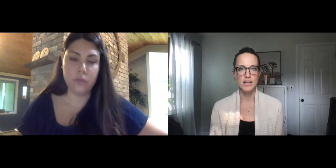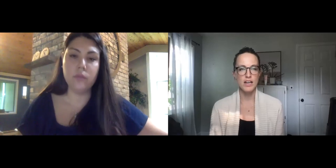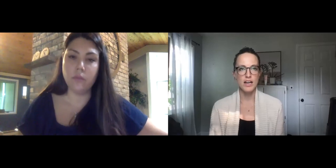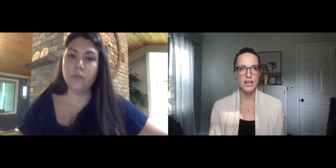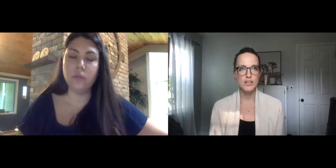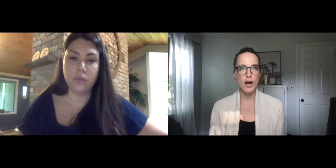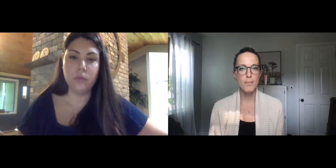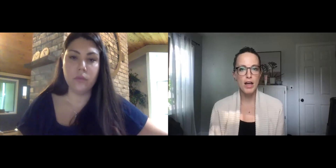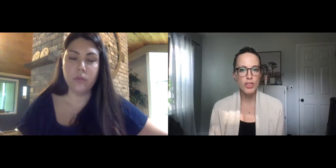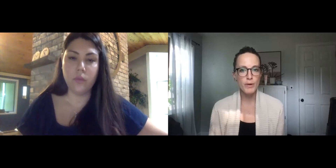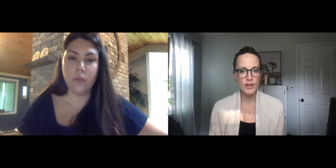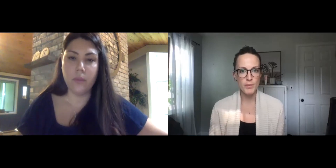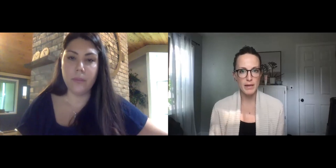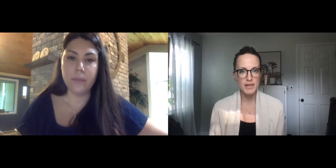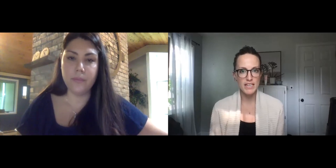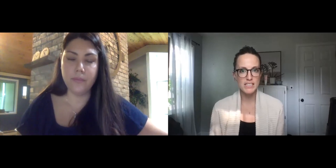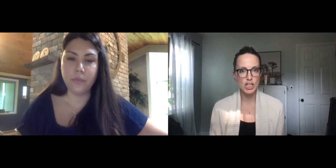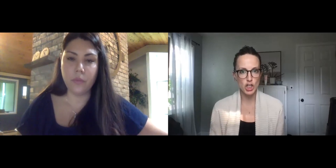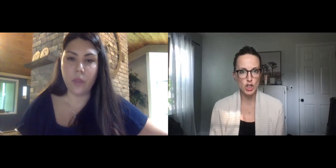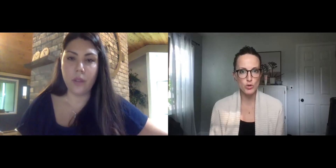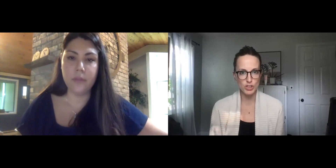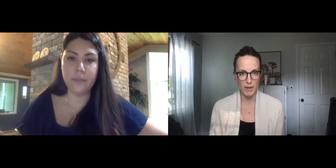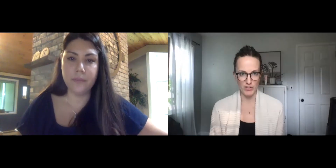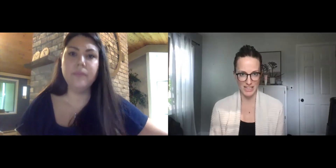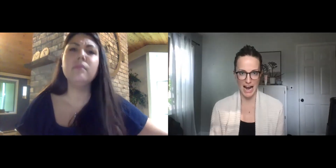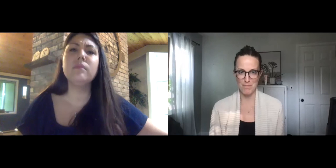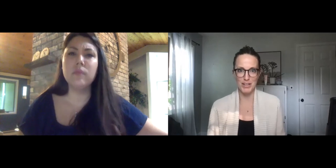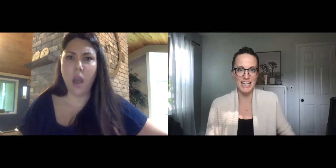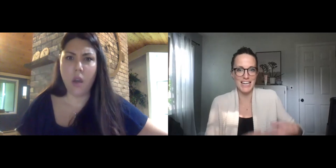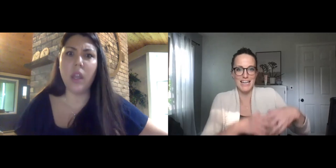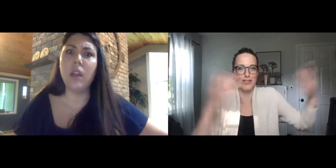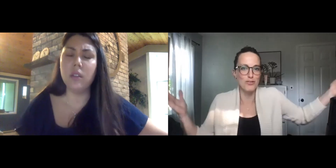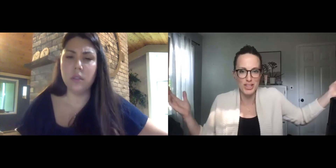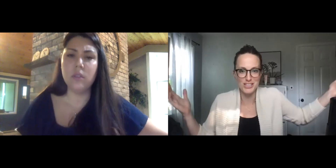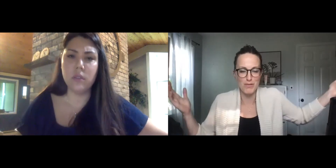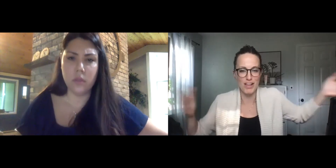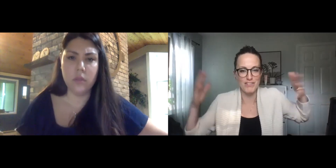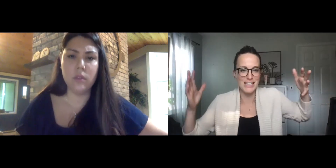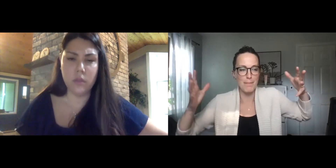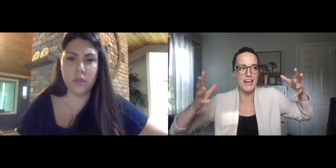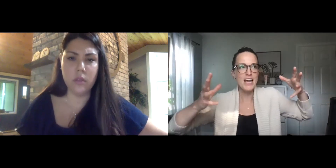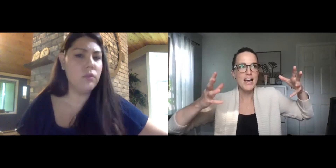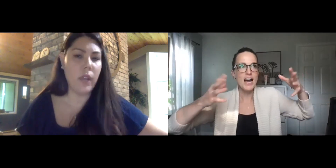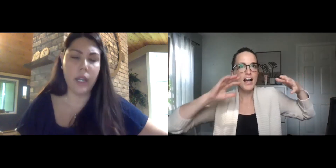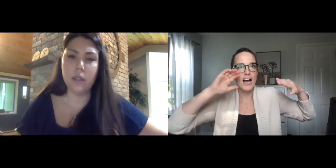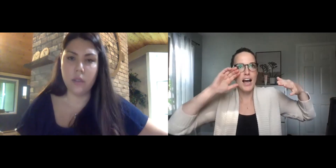is, because a month when they're a baby is a huge amount of time, but like in the scheme of life, it's not.